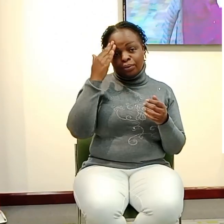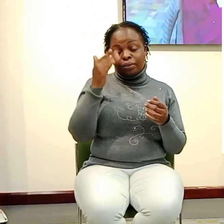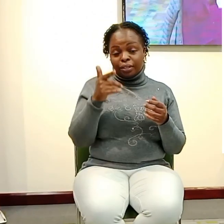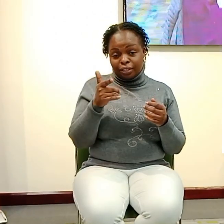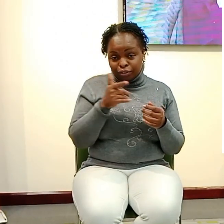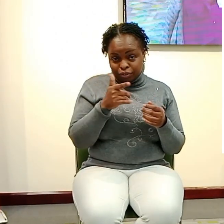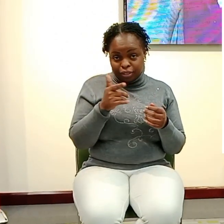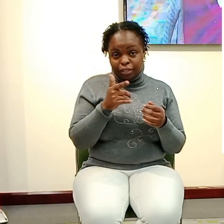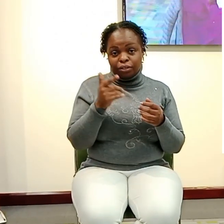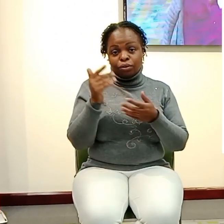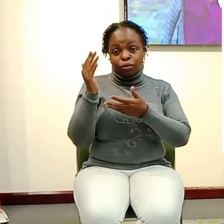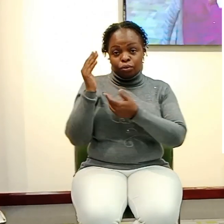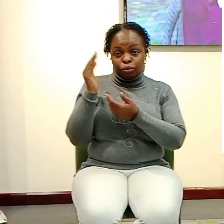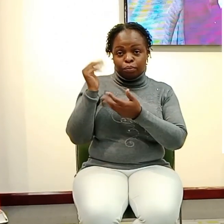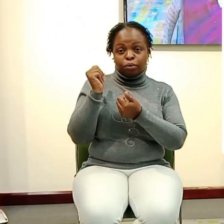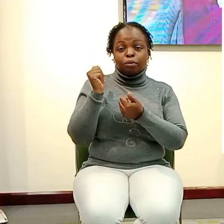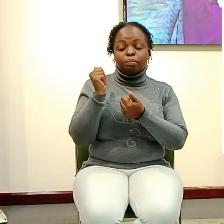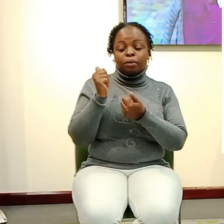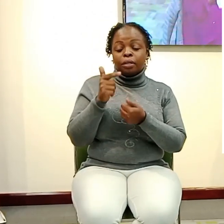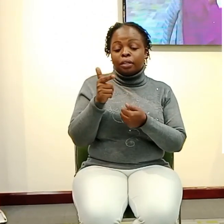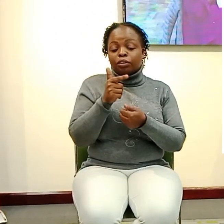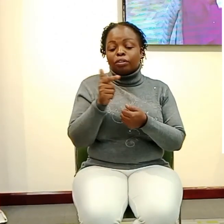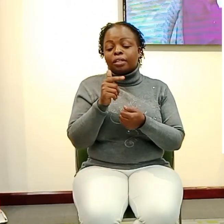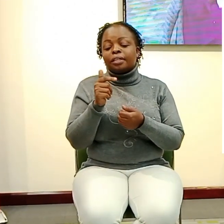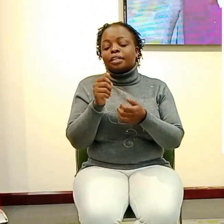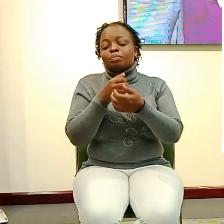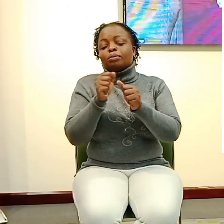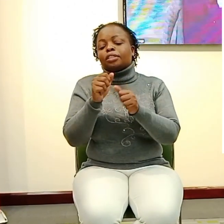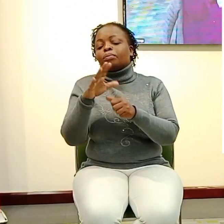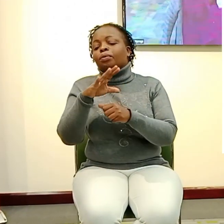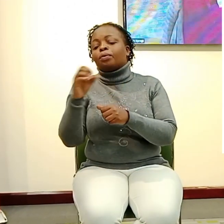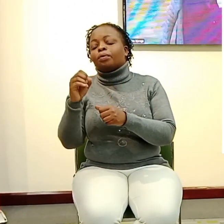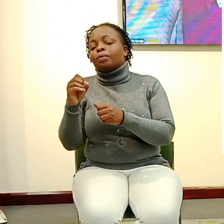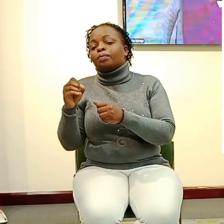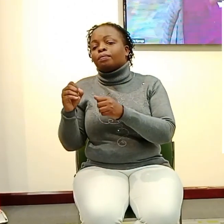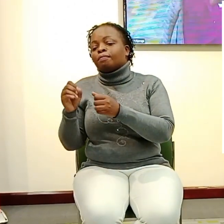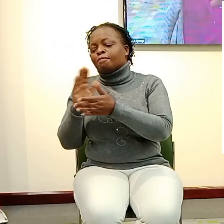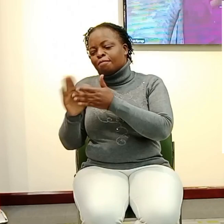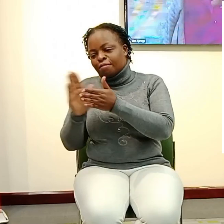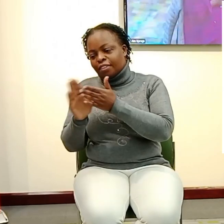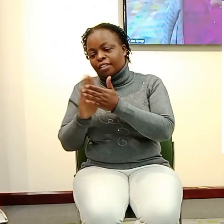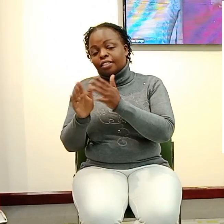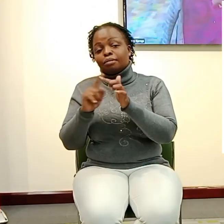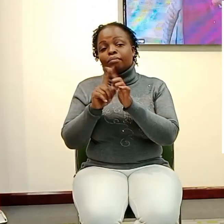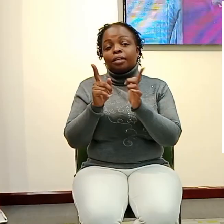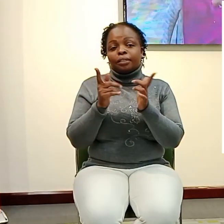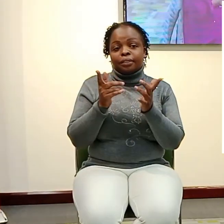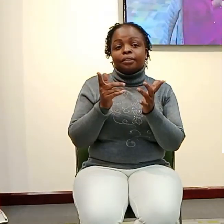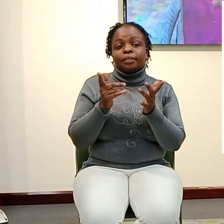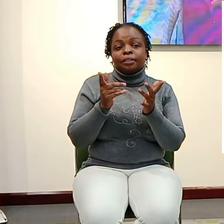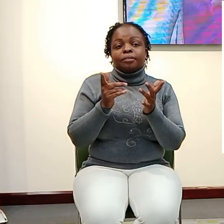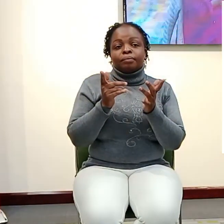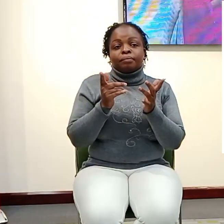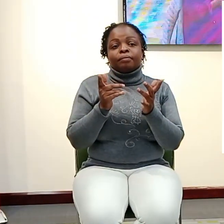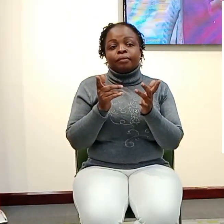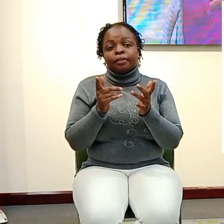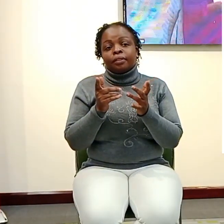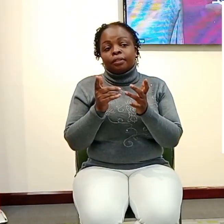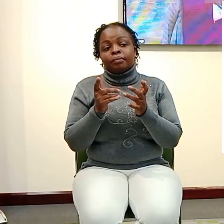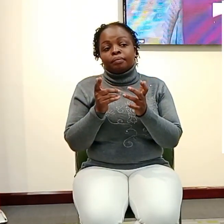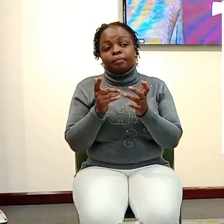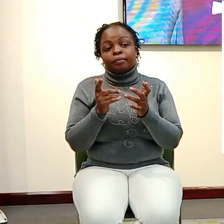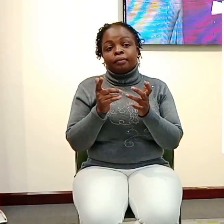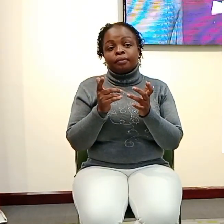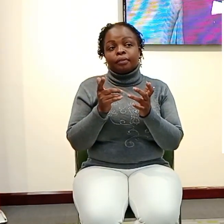I hope my recording won't necessarily go viral. I would ask that it not. But on the other